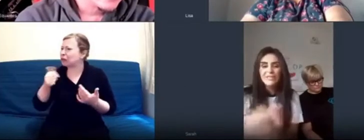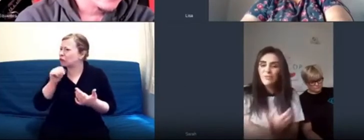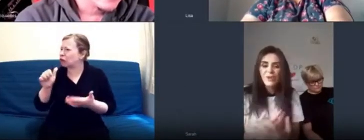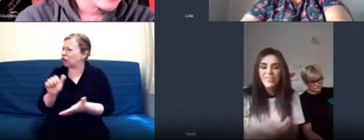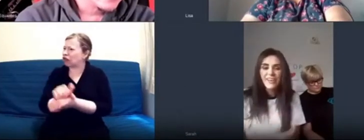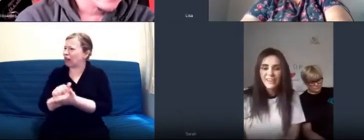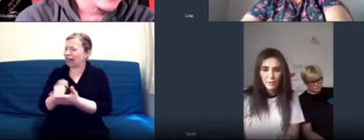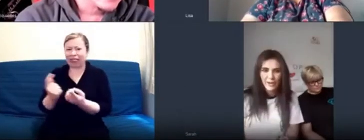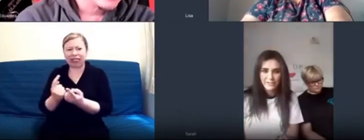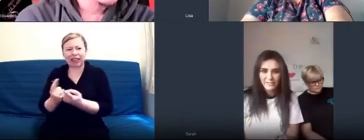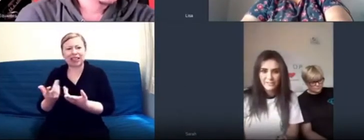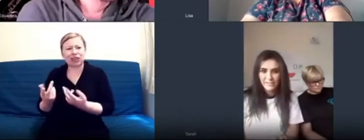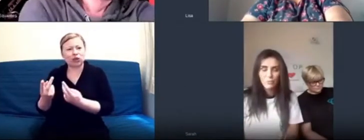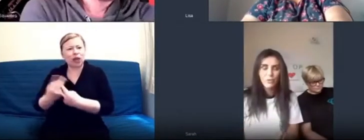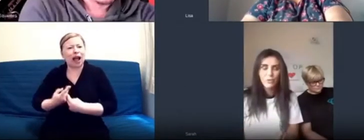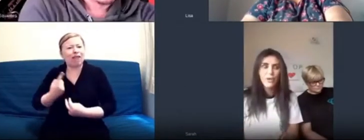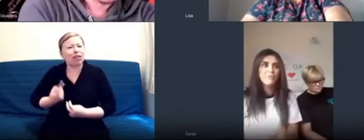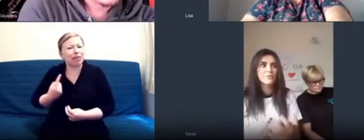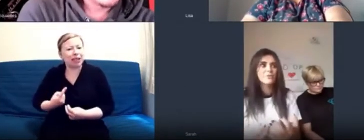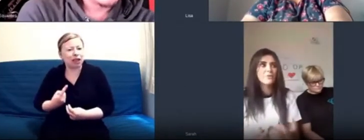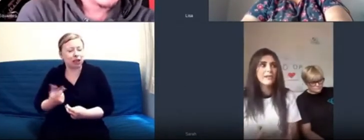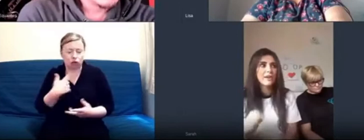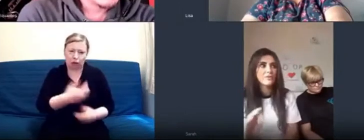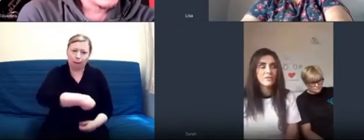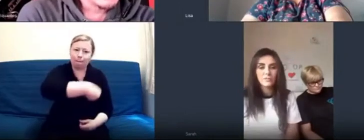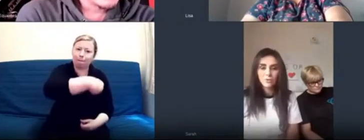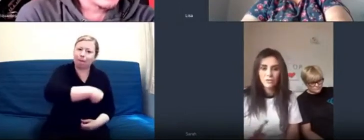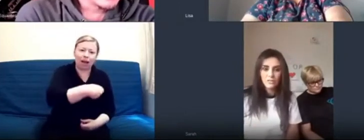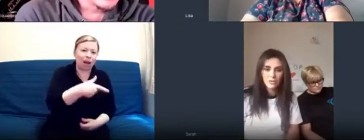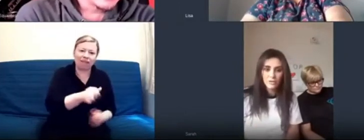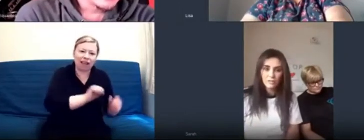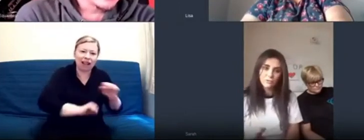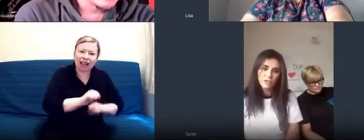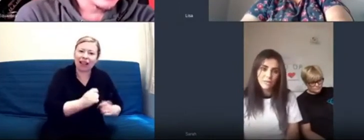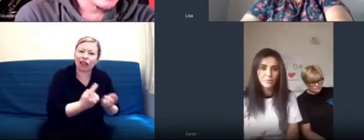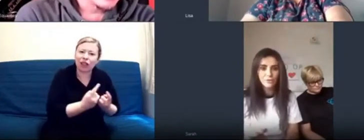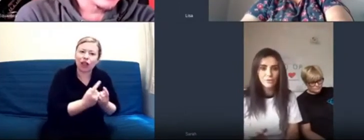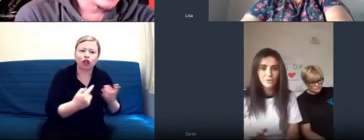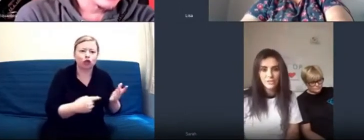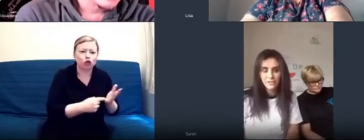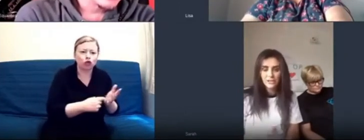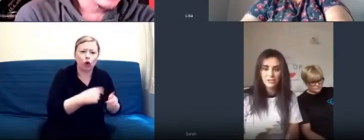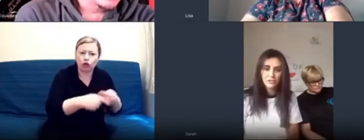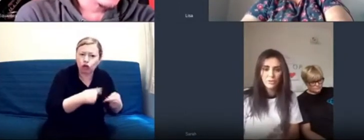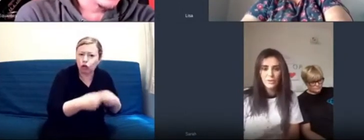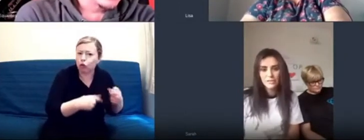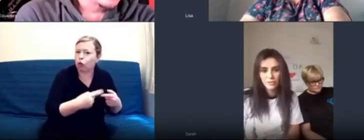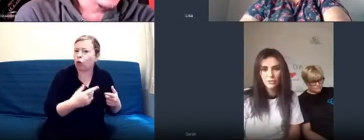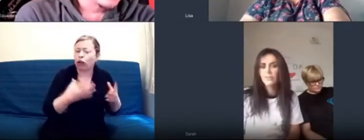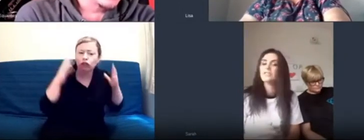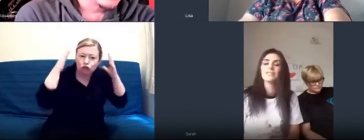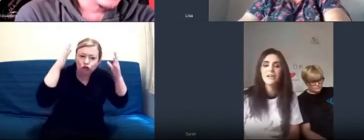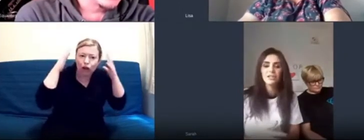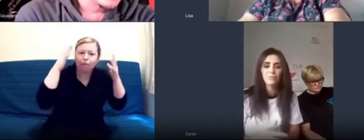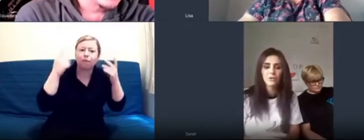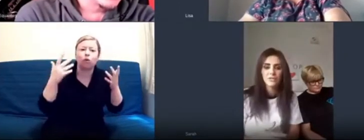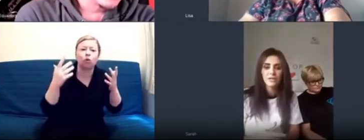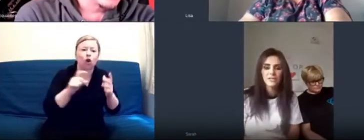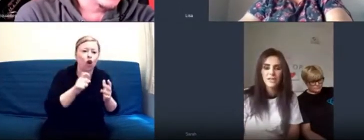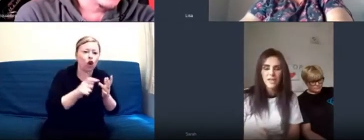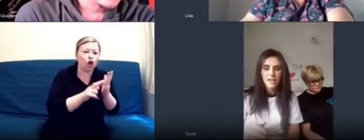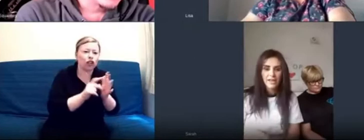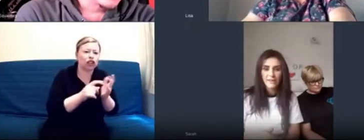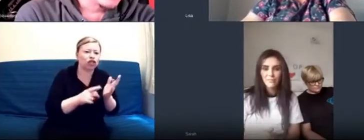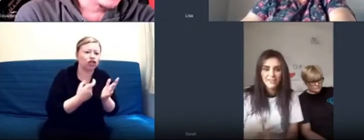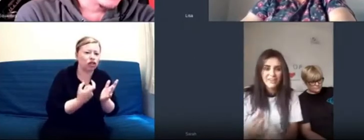and we didn't want that in our bags. So we have cleaning products, toilet roll, shampoos, conditioners, toothpaste, toothbrushes, sanitary